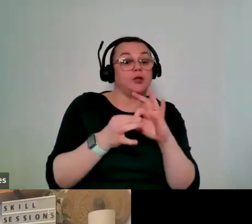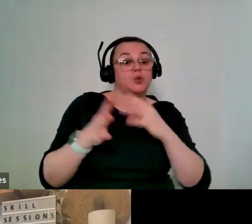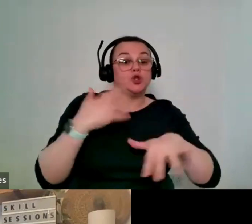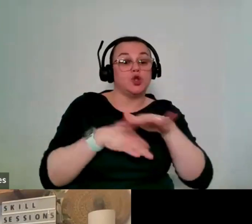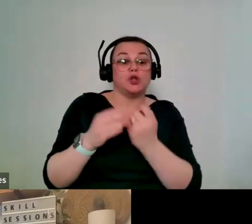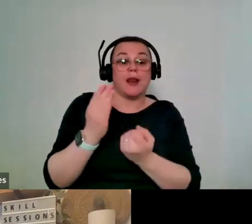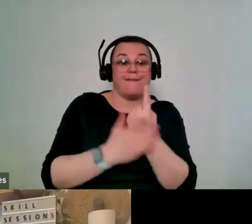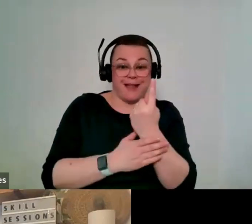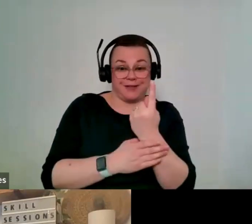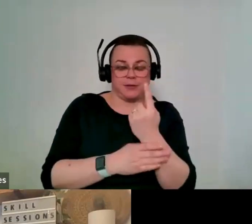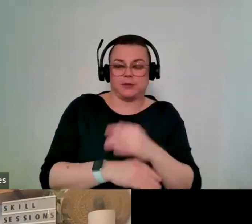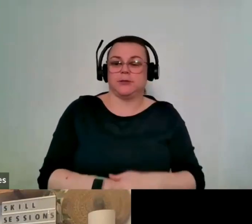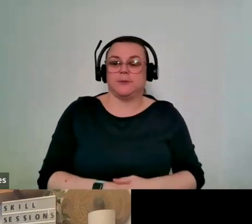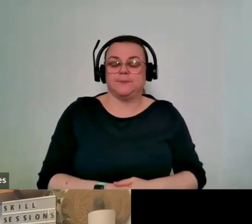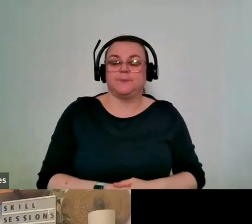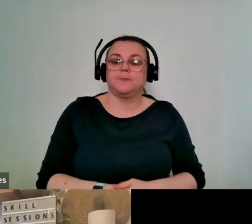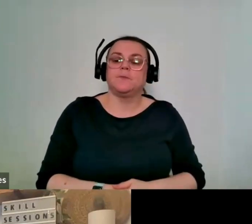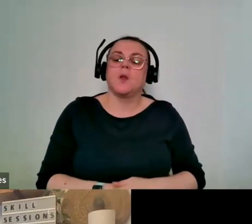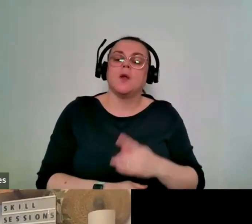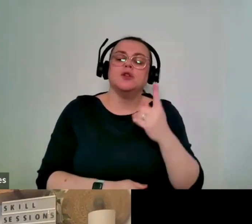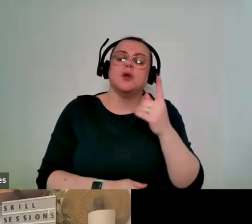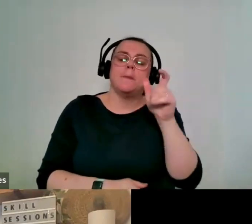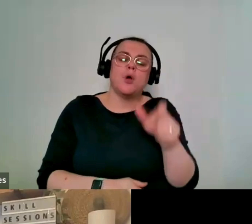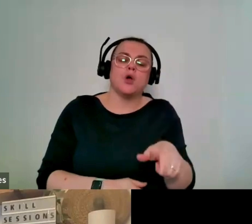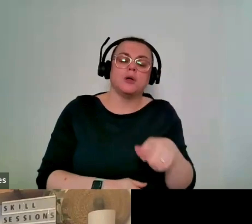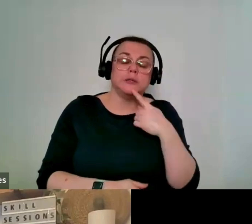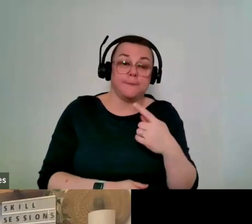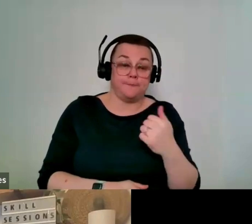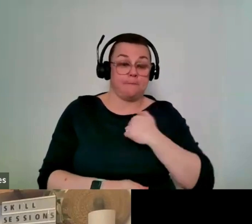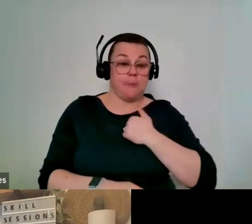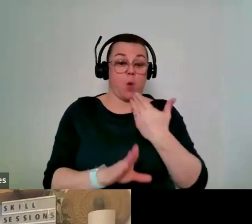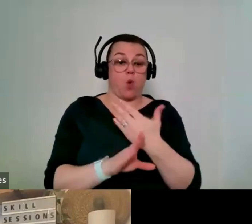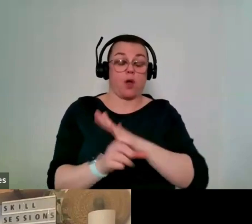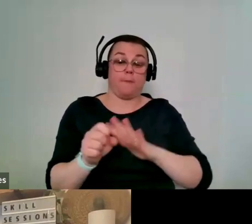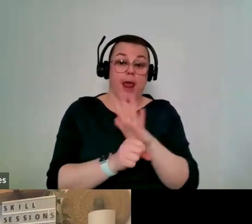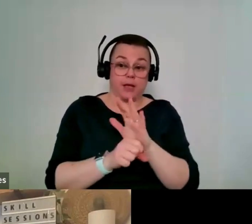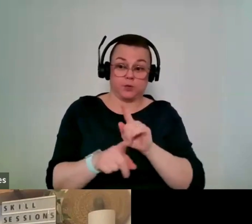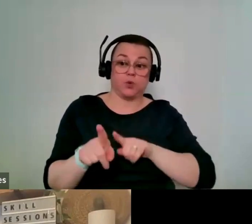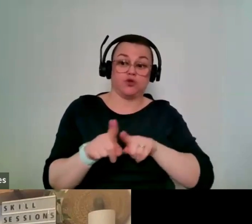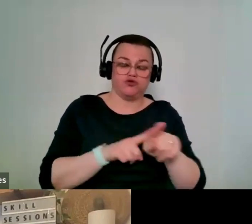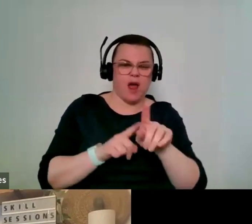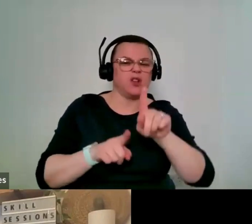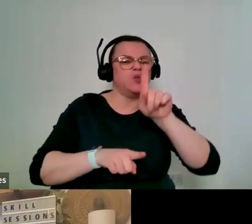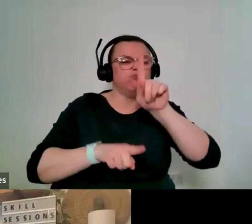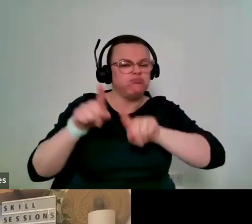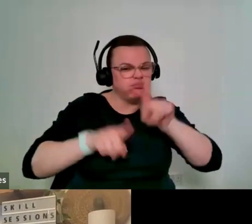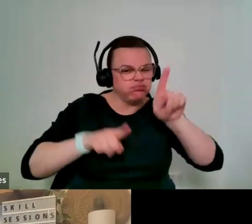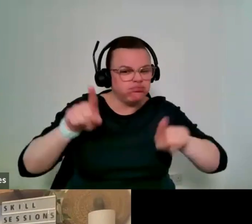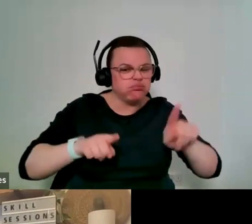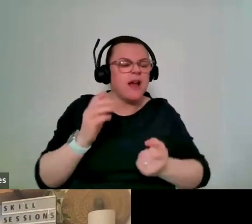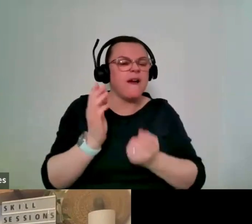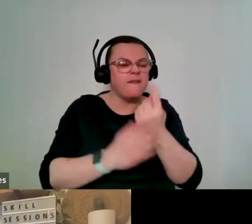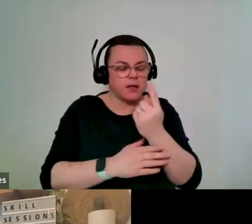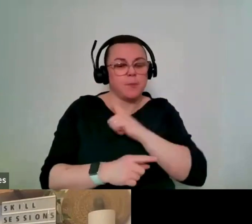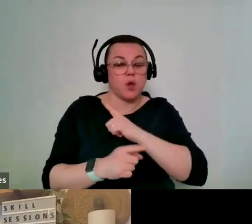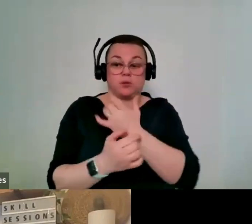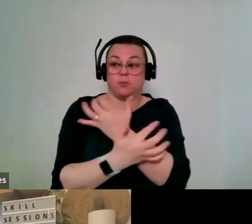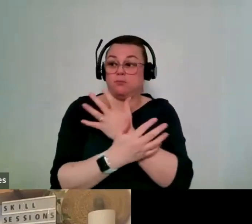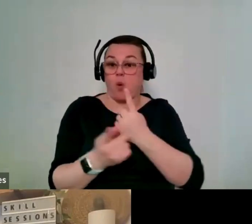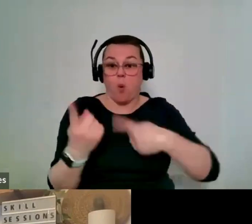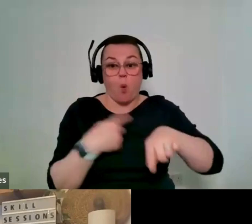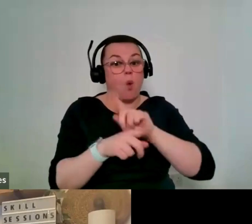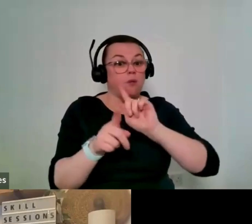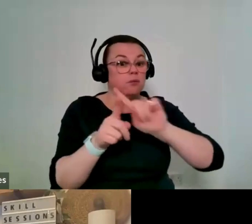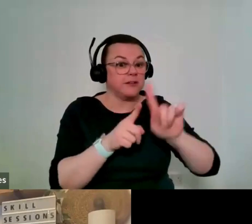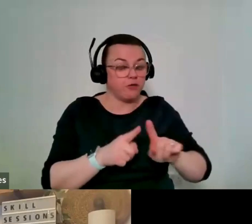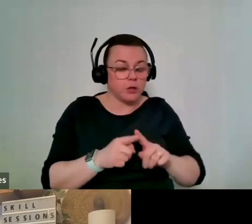work. So someone has said, in my workplace, we try to vary the events that we offer since everyone is different and enjoys